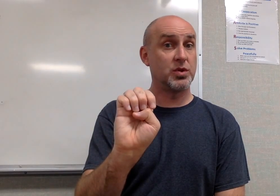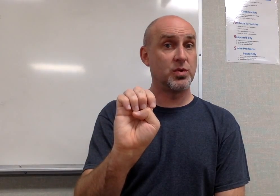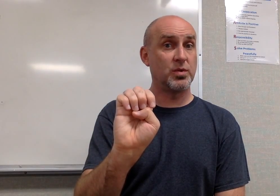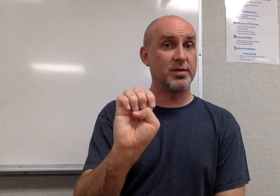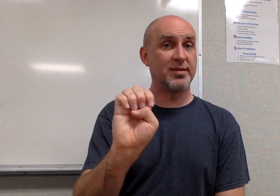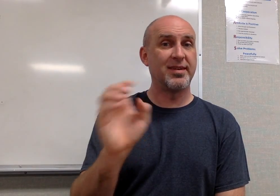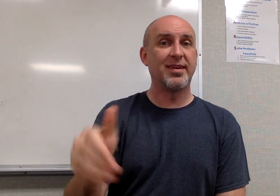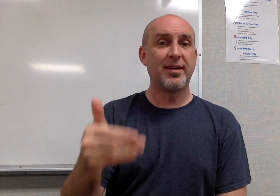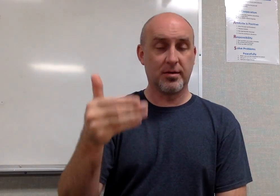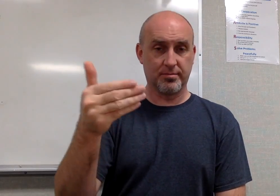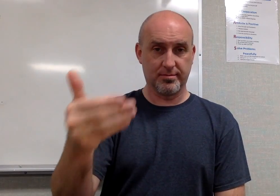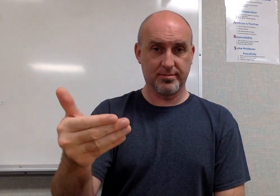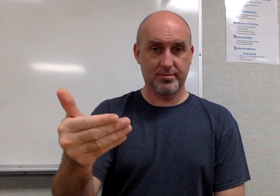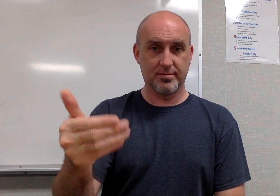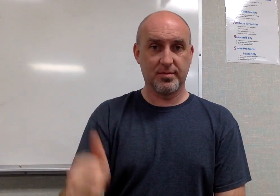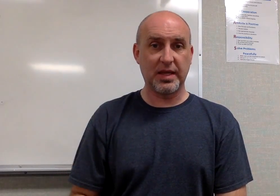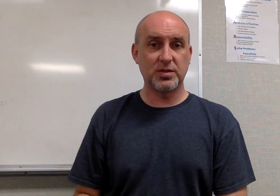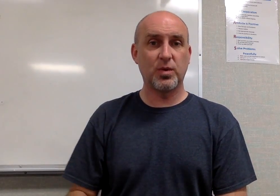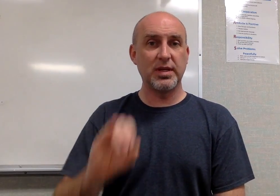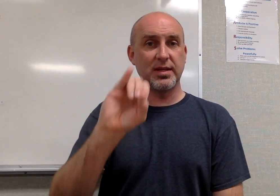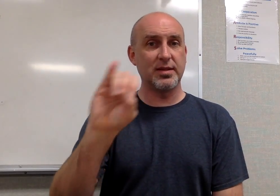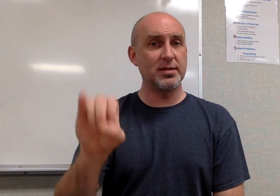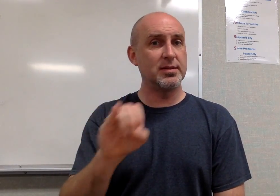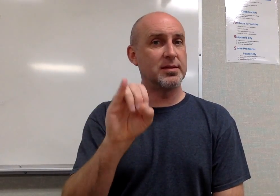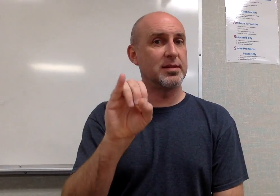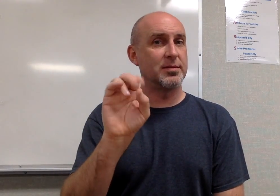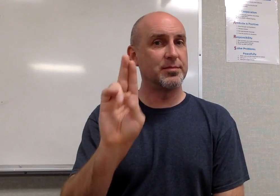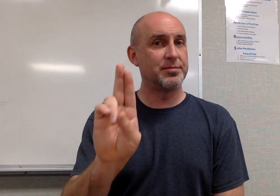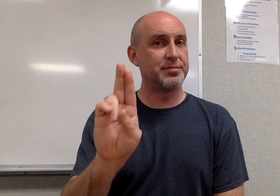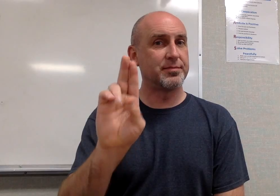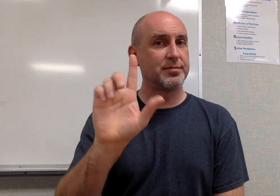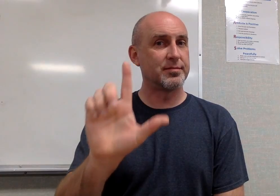June. Next one is